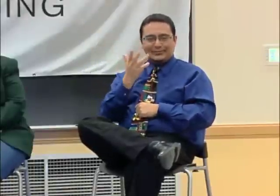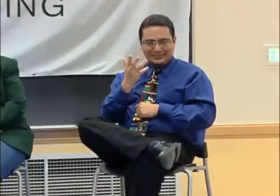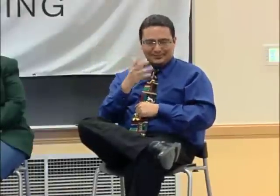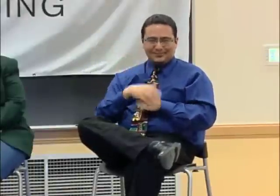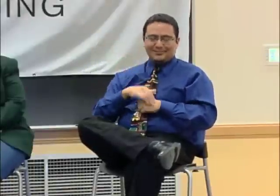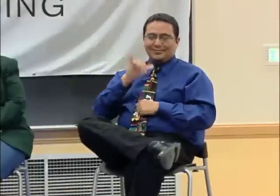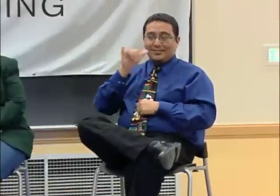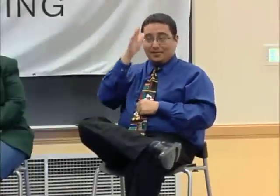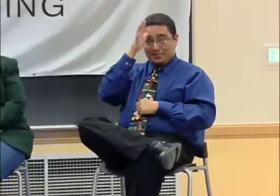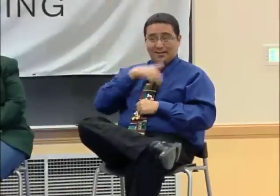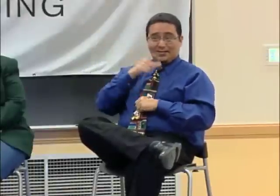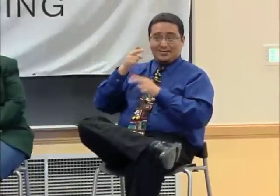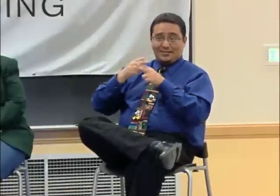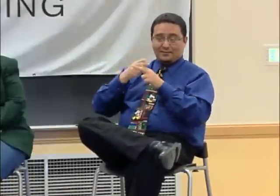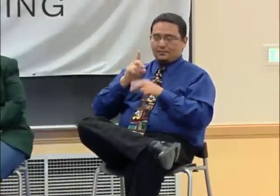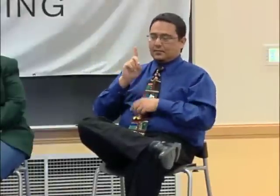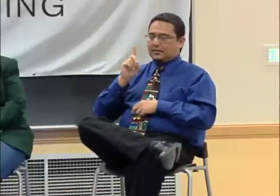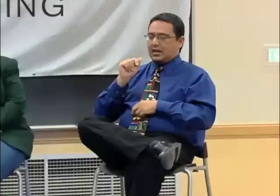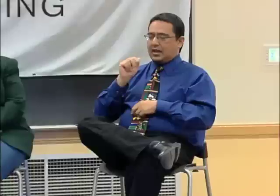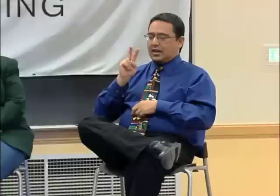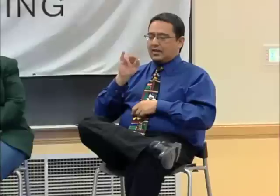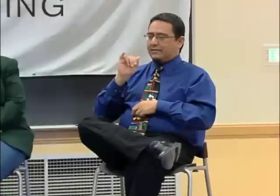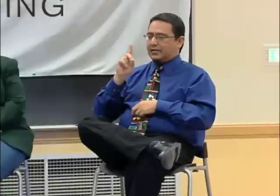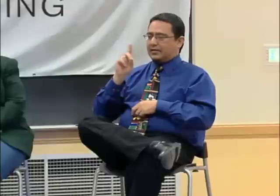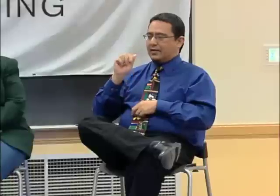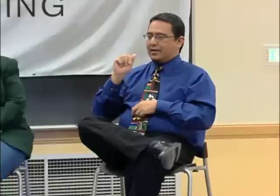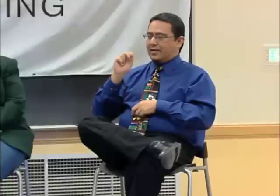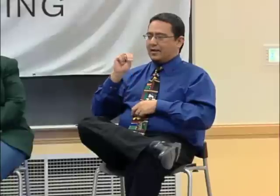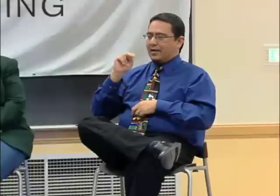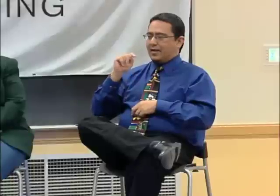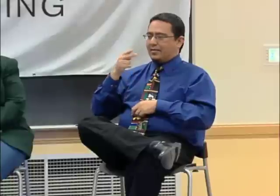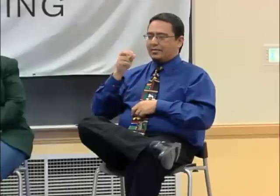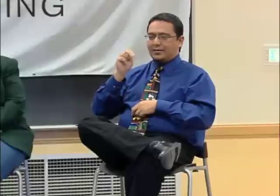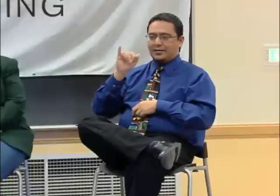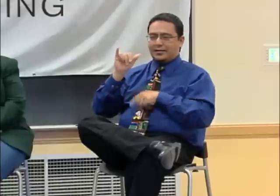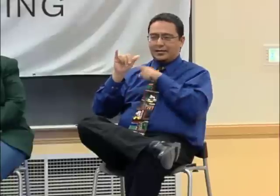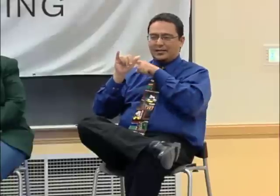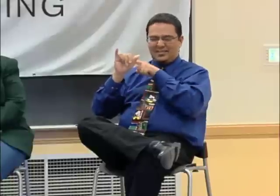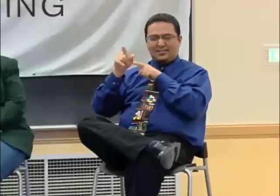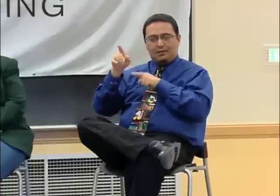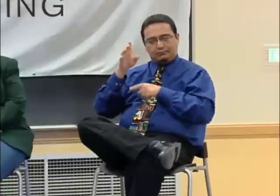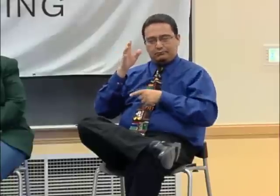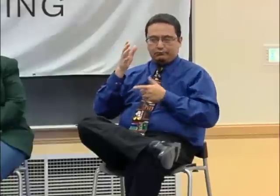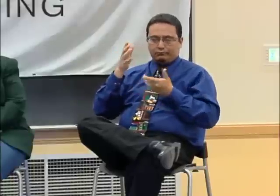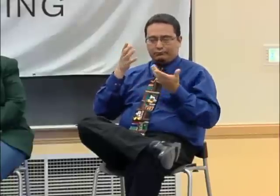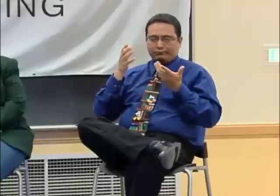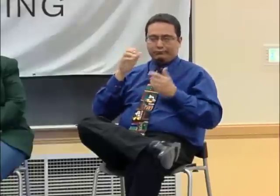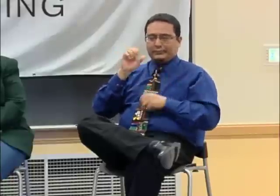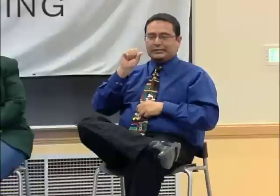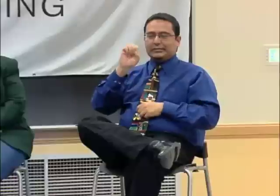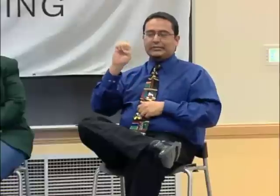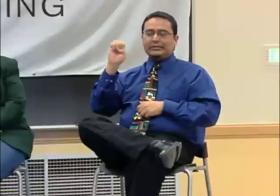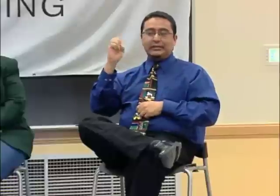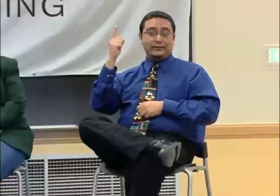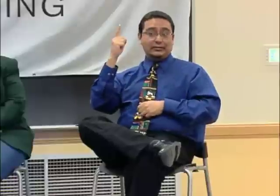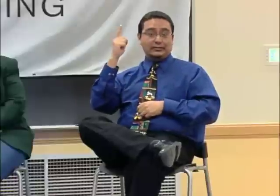It's interesting, though, the ASL poetry, the man whose name was David Nothi,